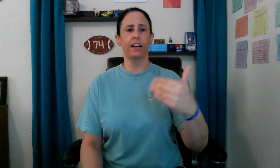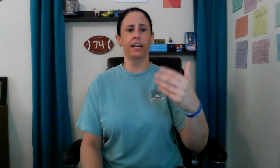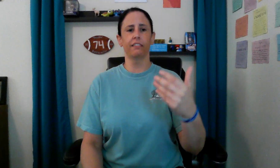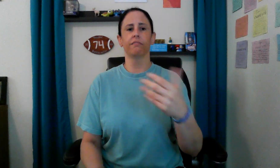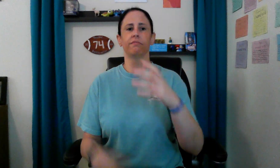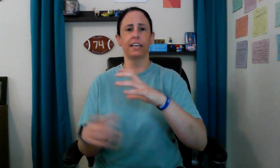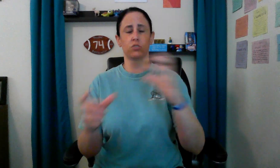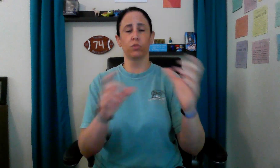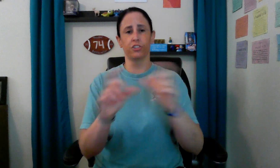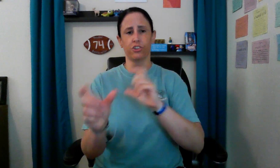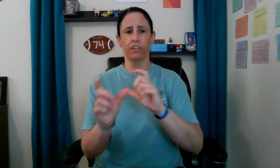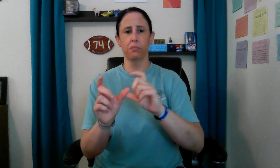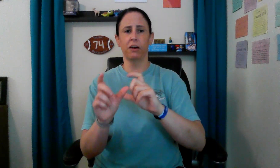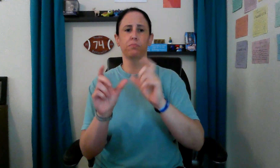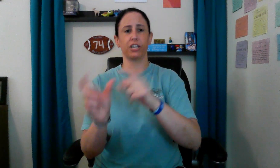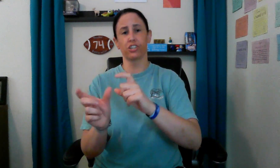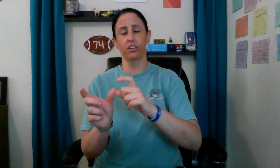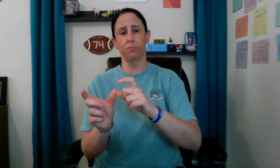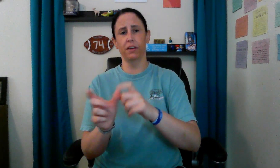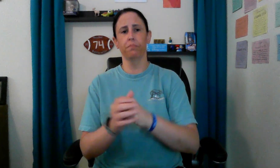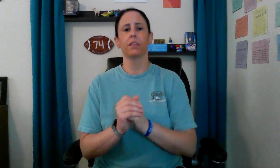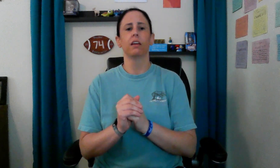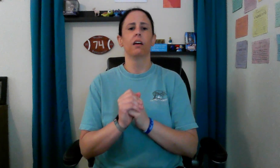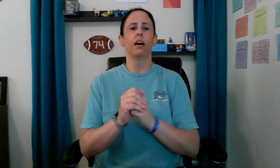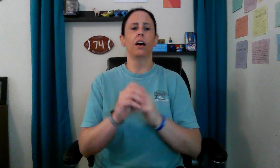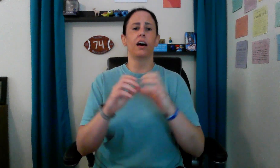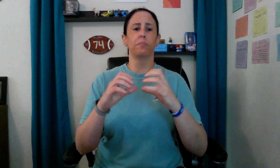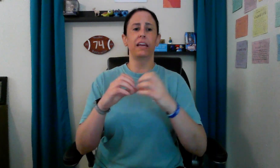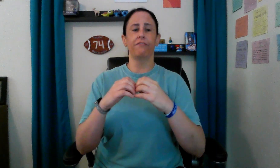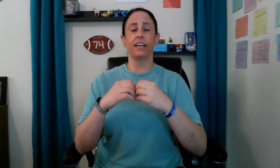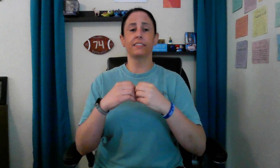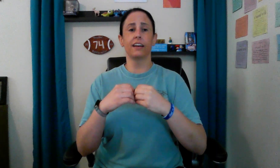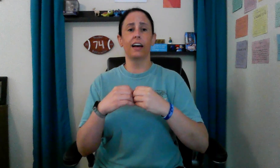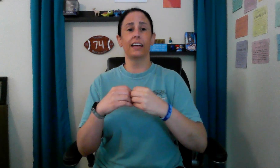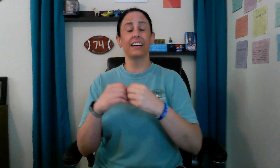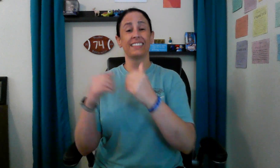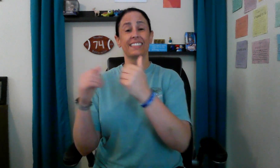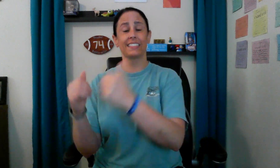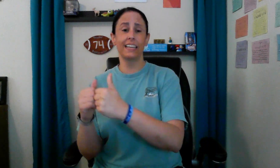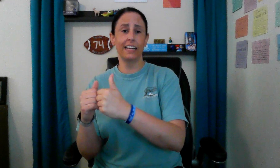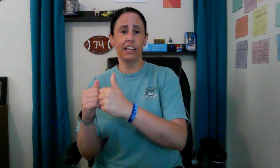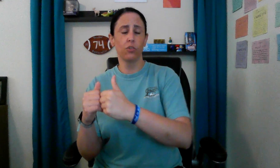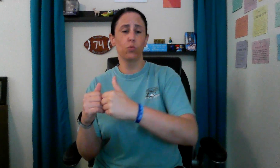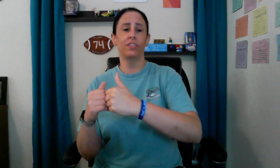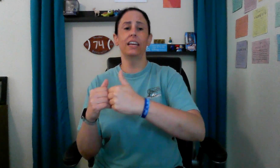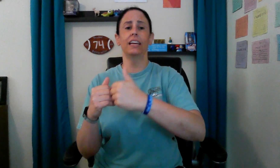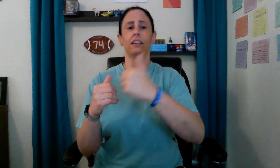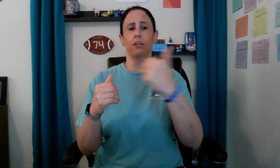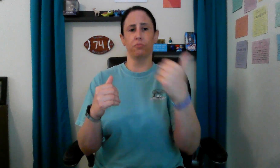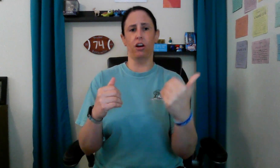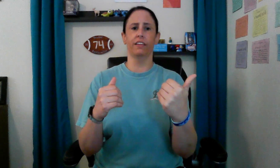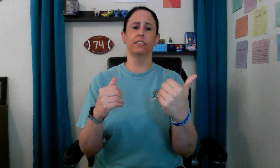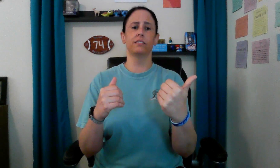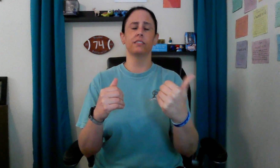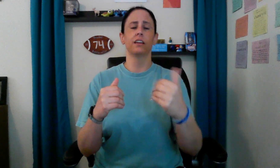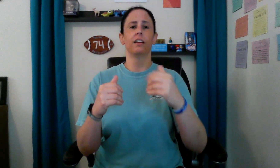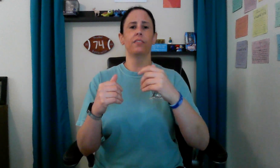clarifying that's what they're talking about, British Columbia. If they sign a city within a province, they